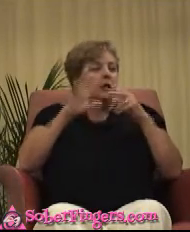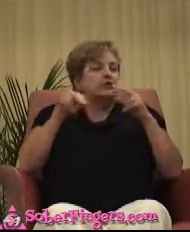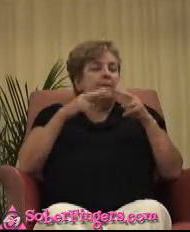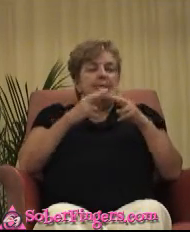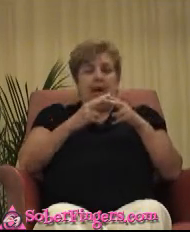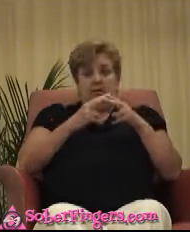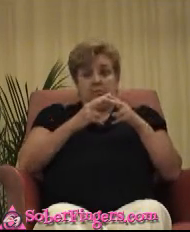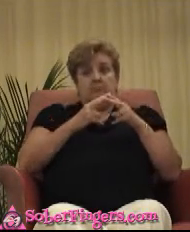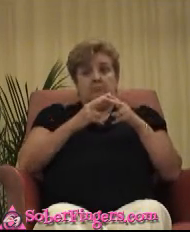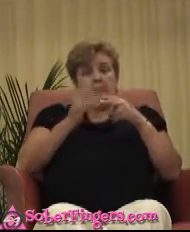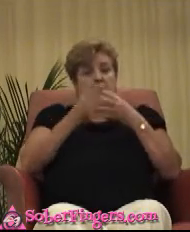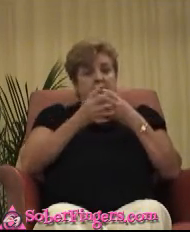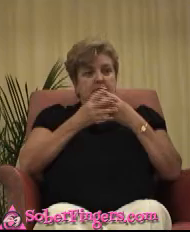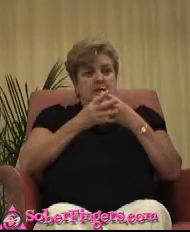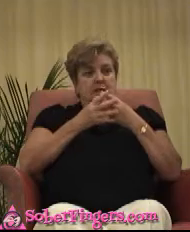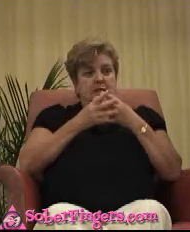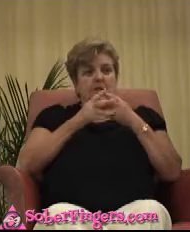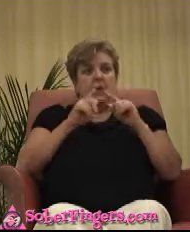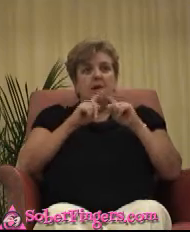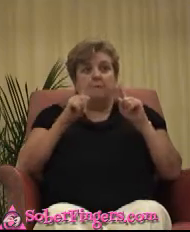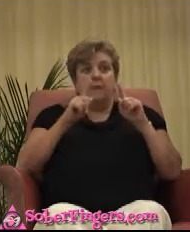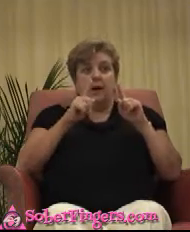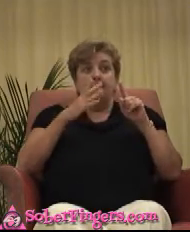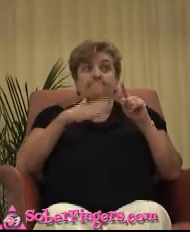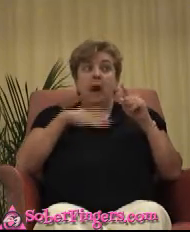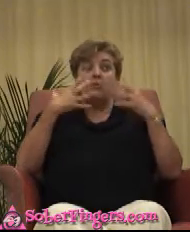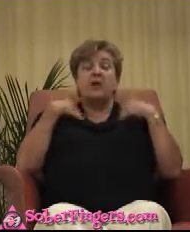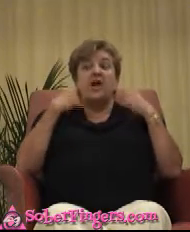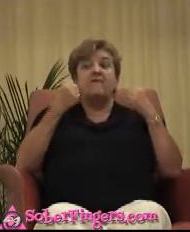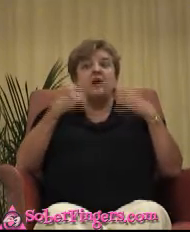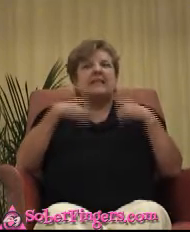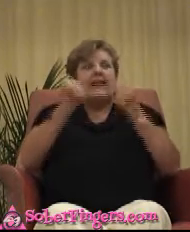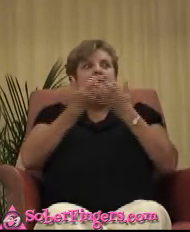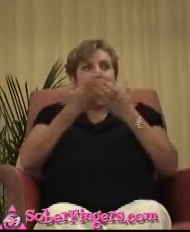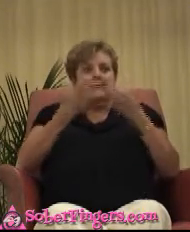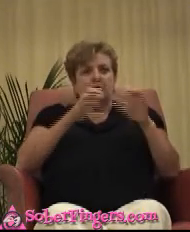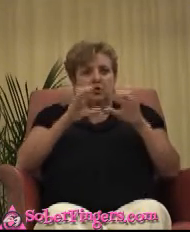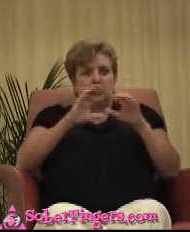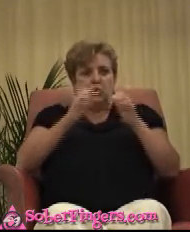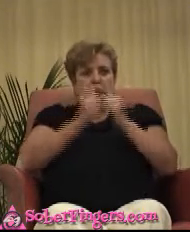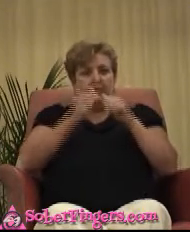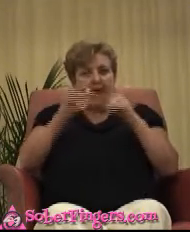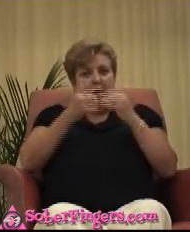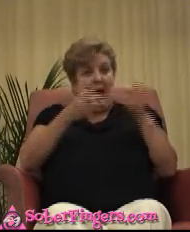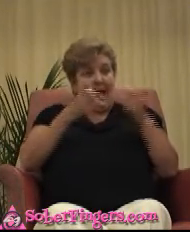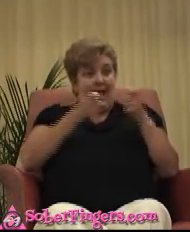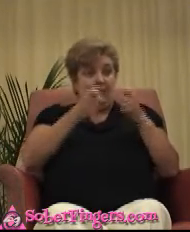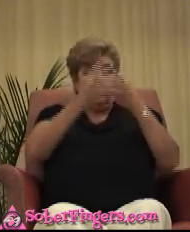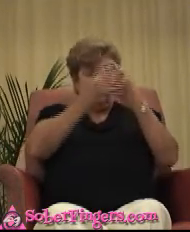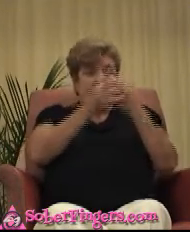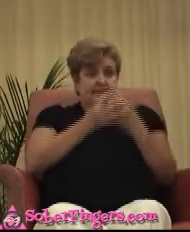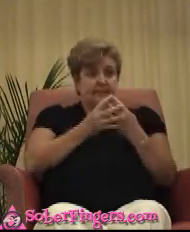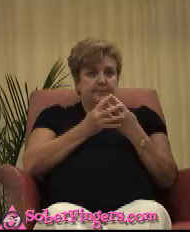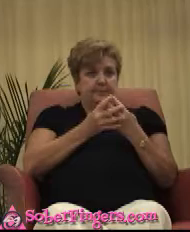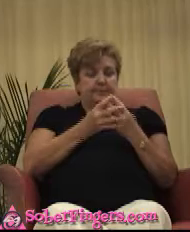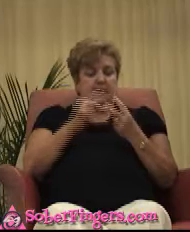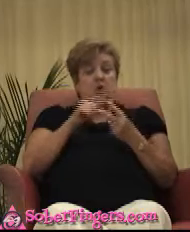recovery has everything to do with how I handle prison. Absolutely everything. I'll make two quick comments on the podium. I'll say